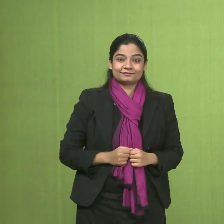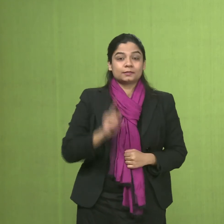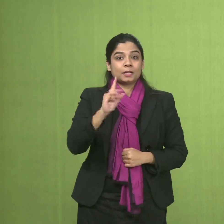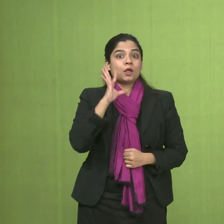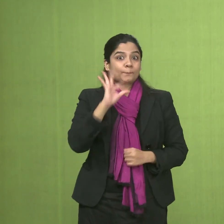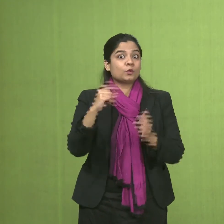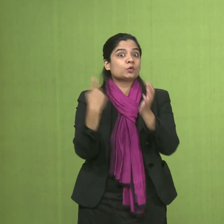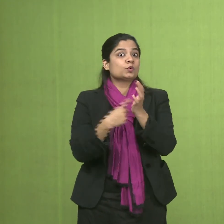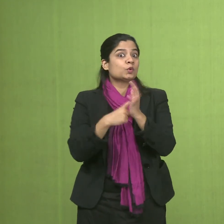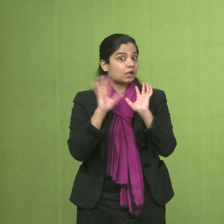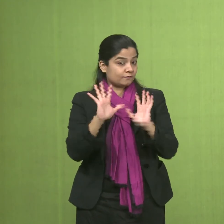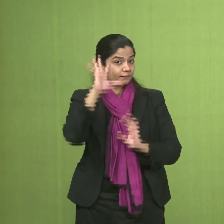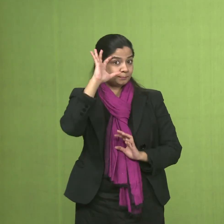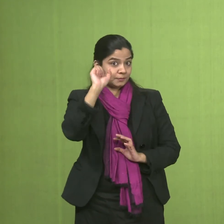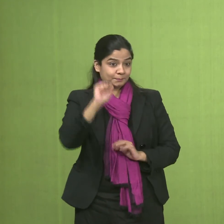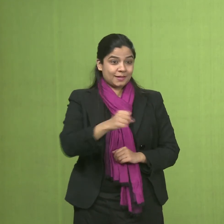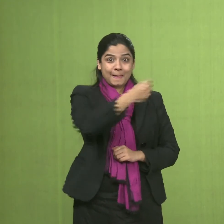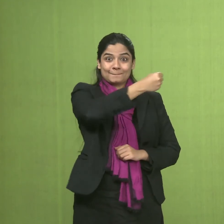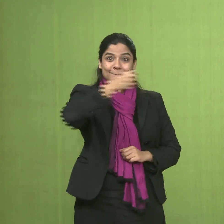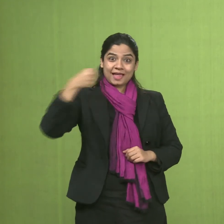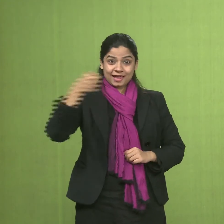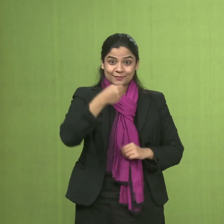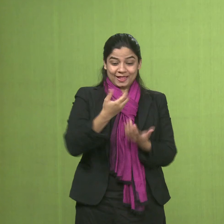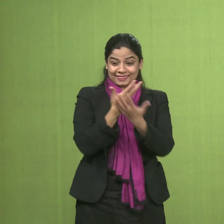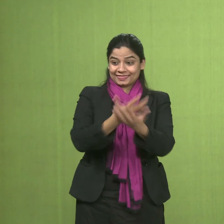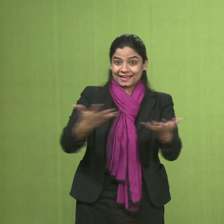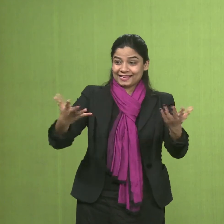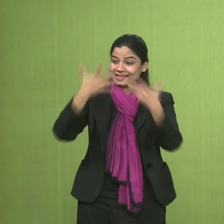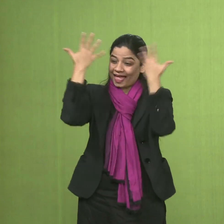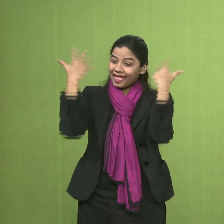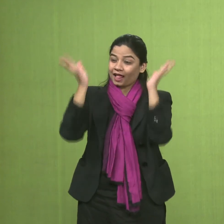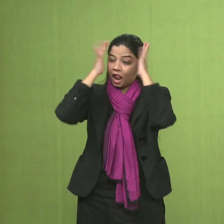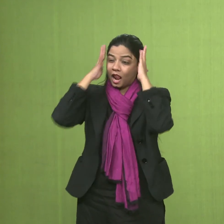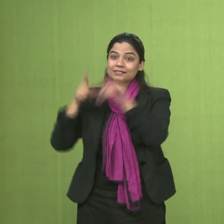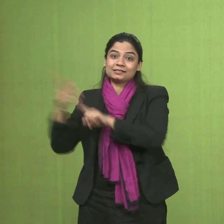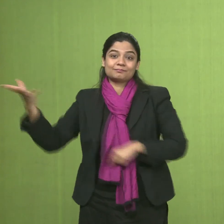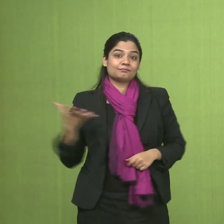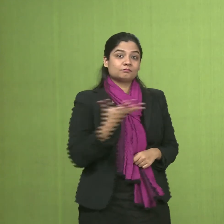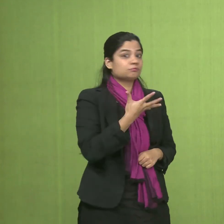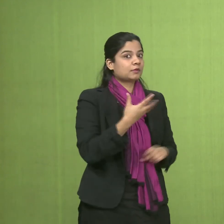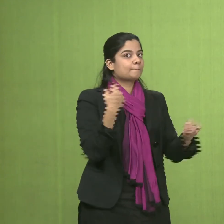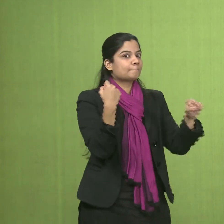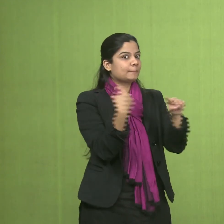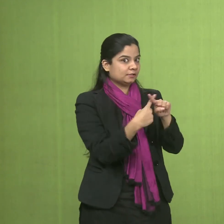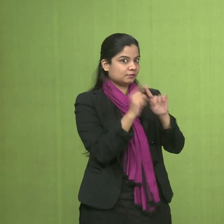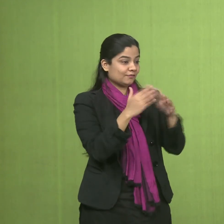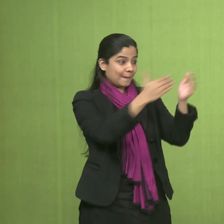now. But we have to remember, we have to clearly remember that we have to use only the utensils that are microwave